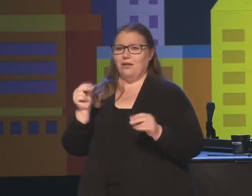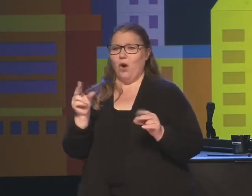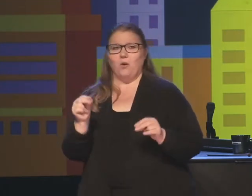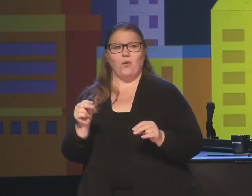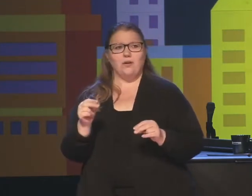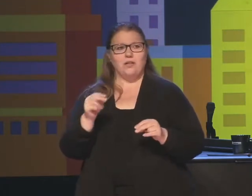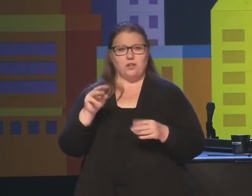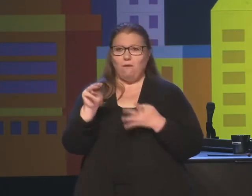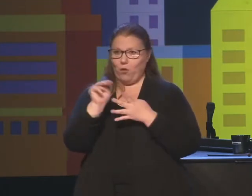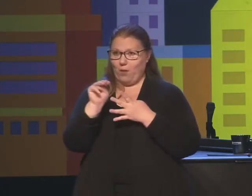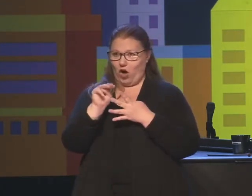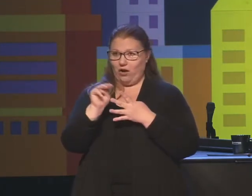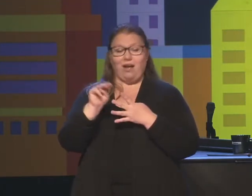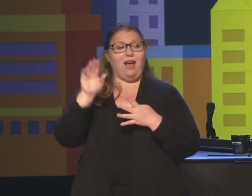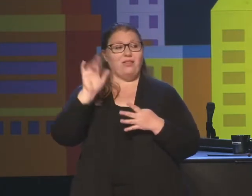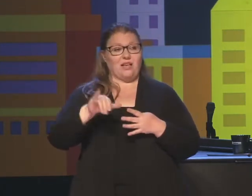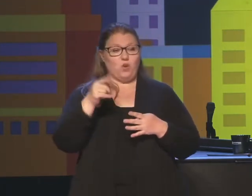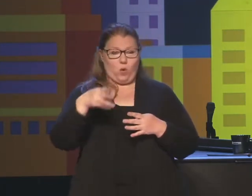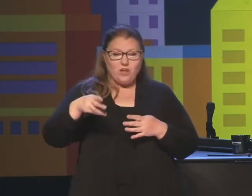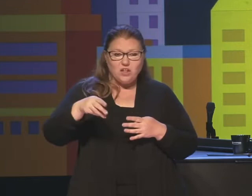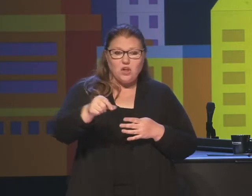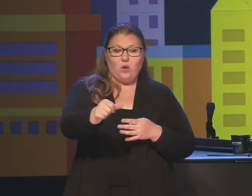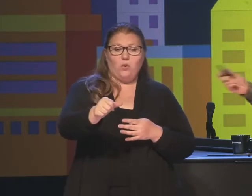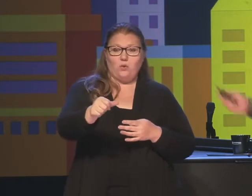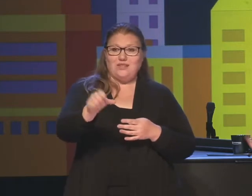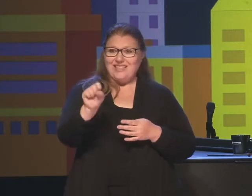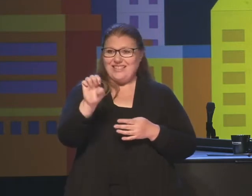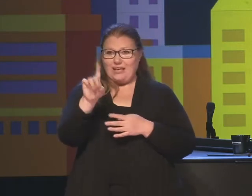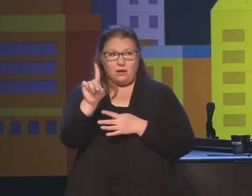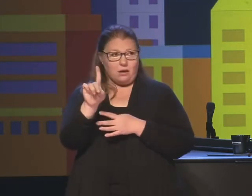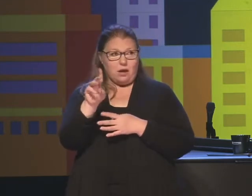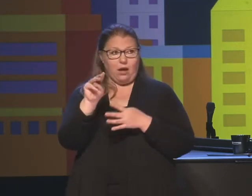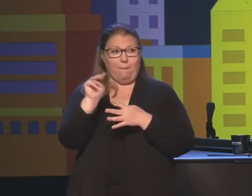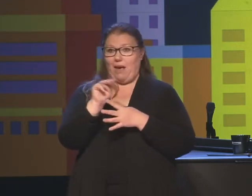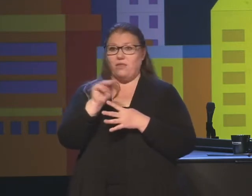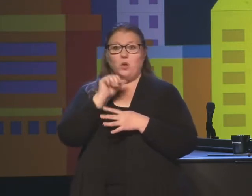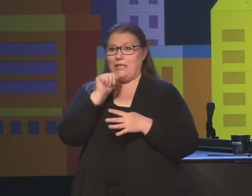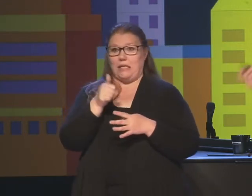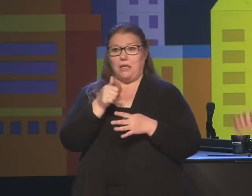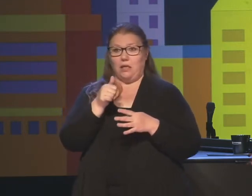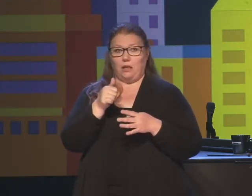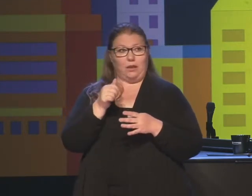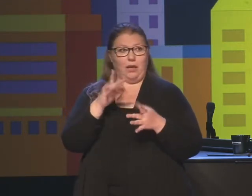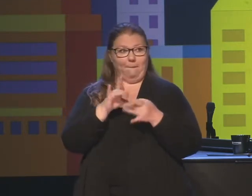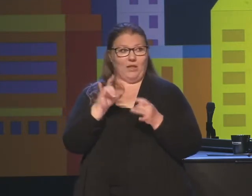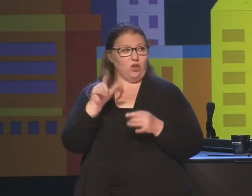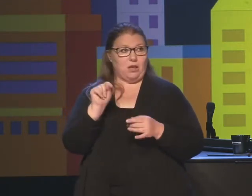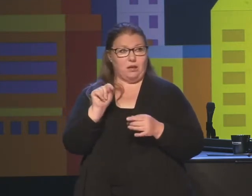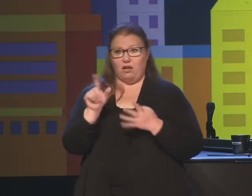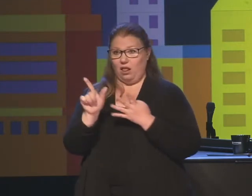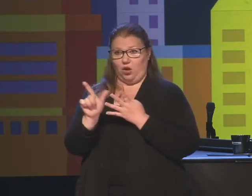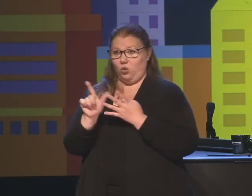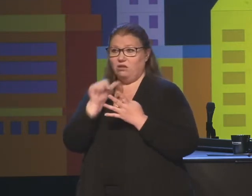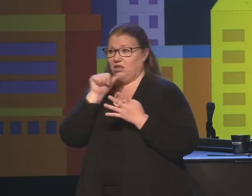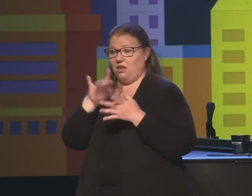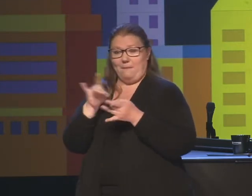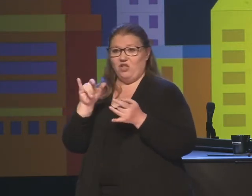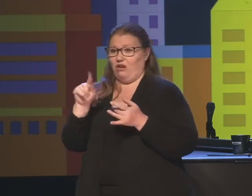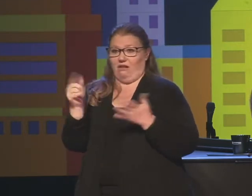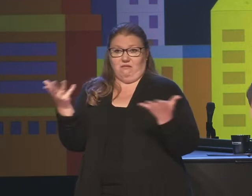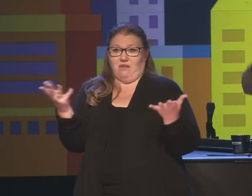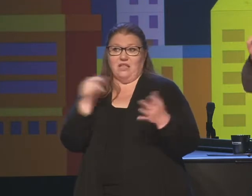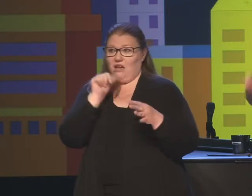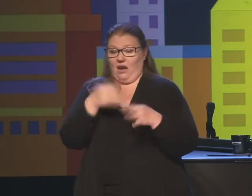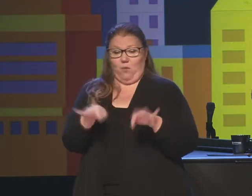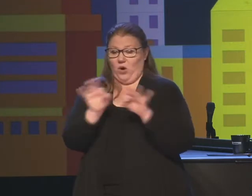for Mark, it's the one who sows the seed. For Matthew, doesn't even mention it. Not even important. Same thing with Luke. Doesn't even mention it, right? There's